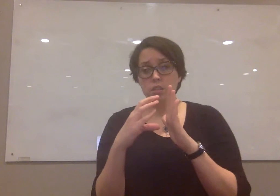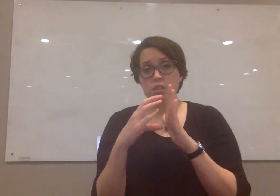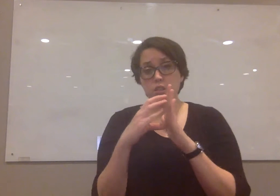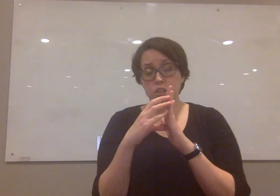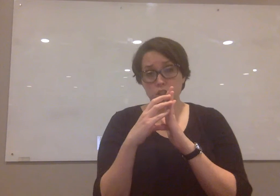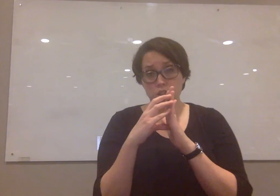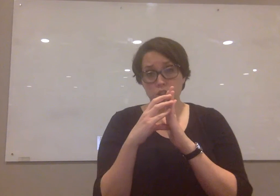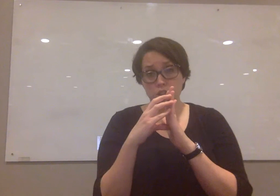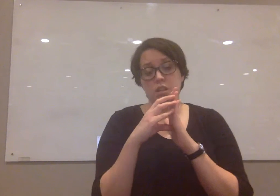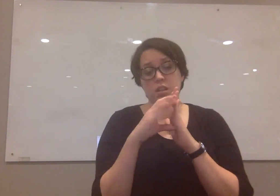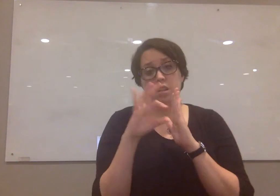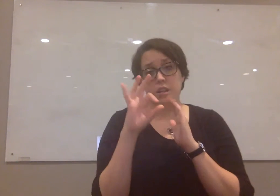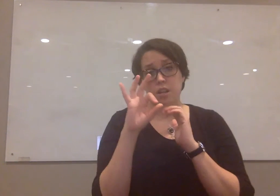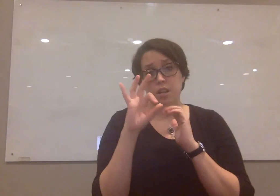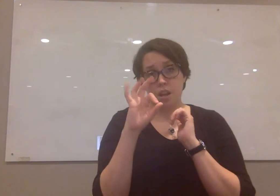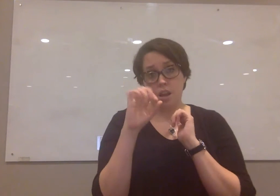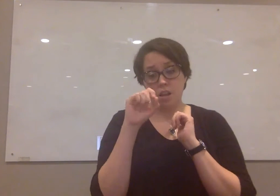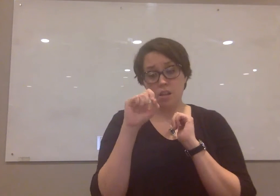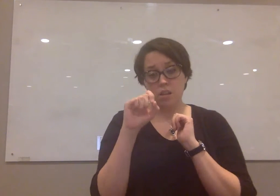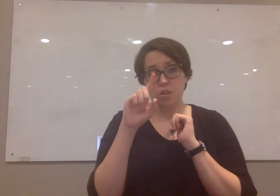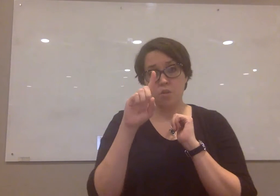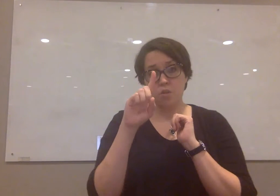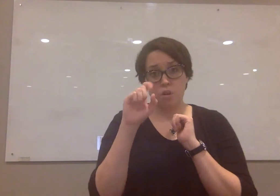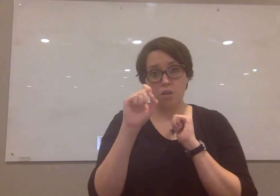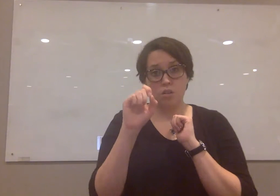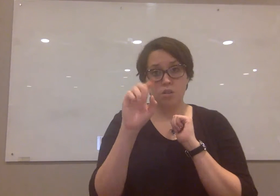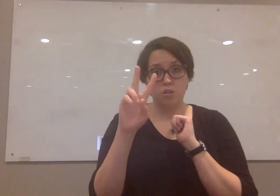section 9.1.2, starting on page 225.